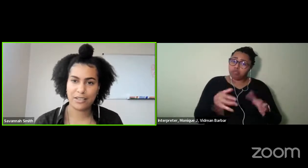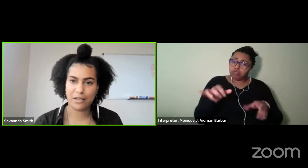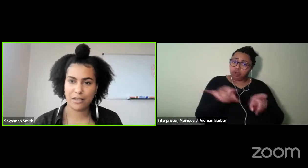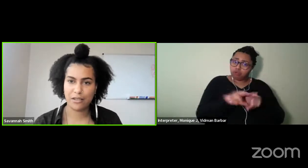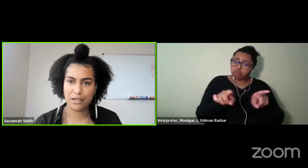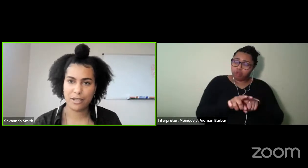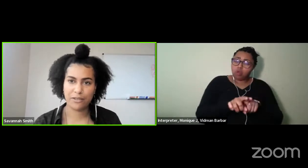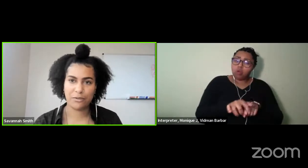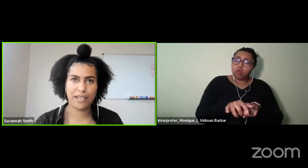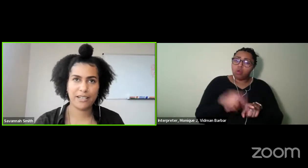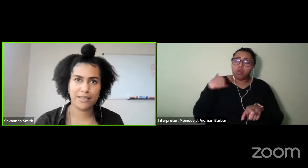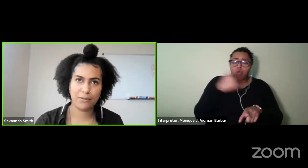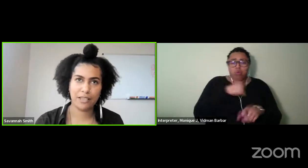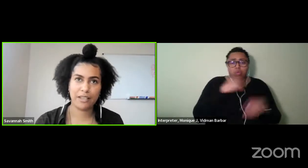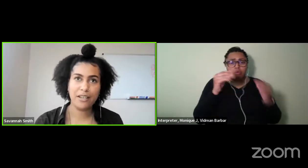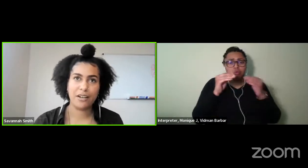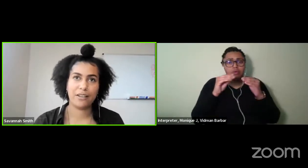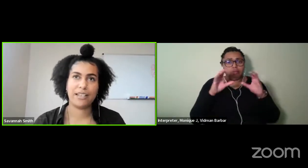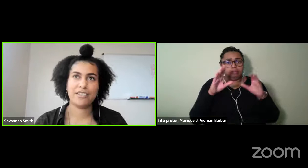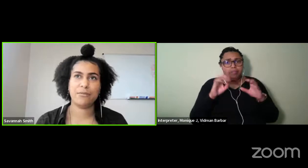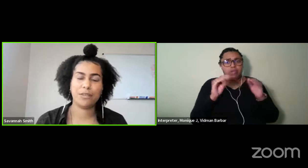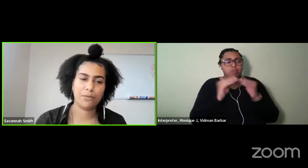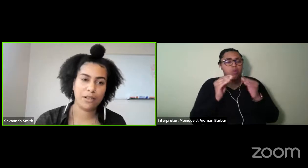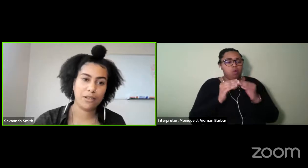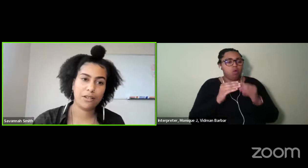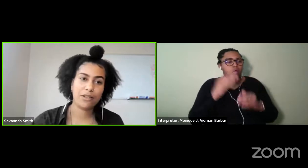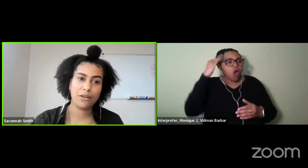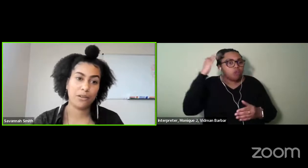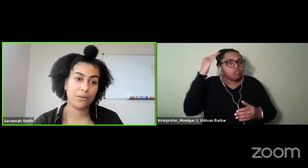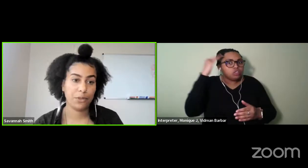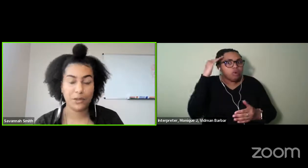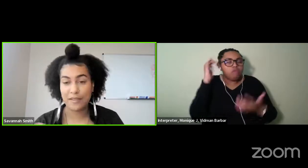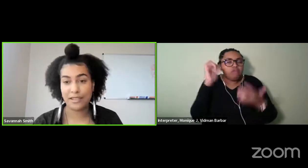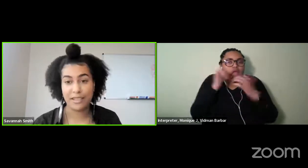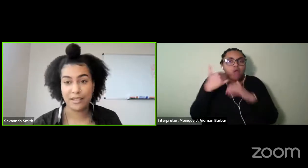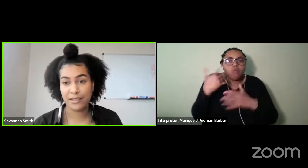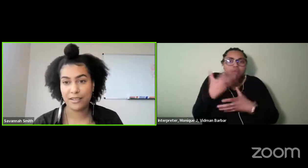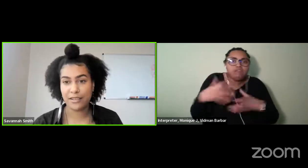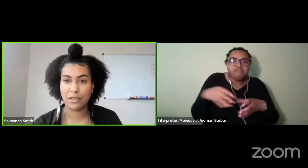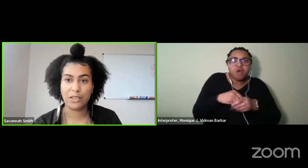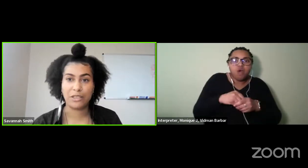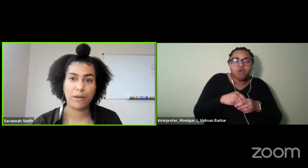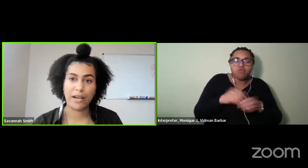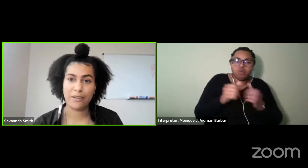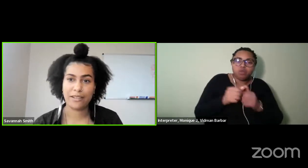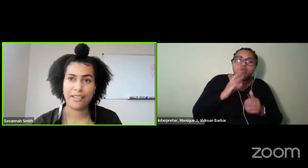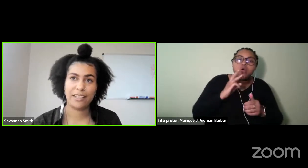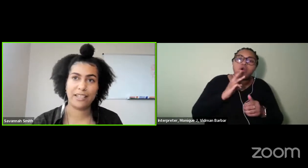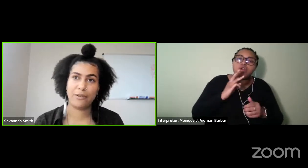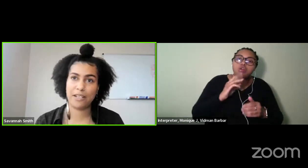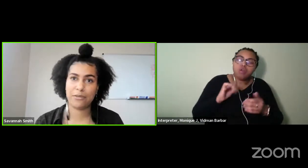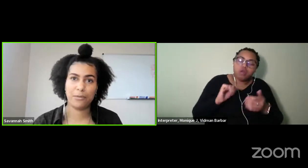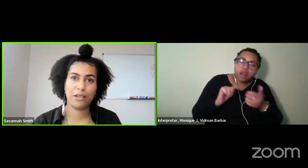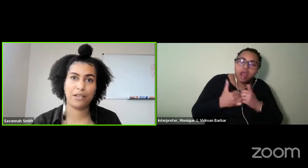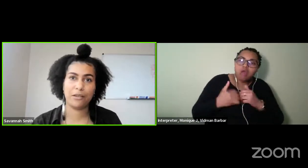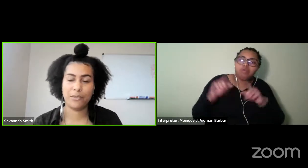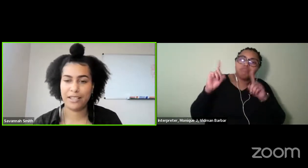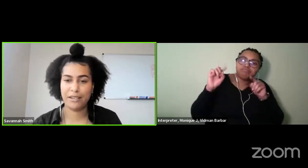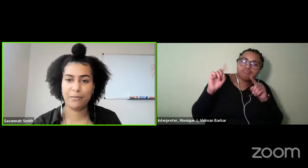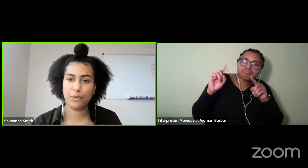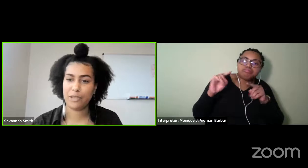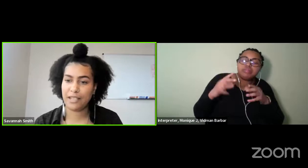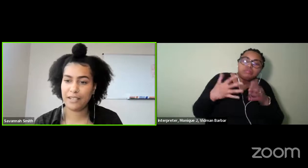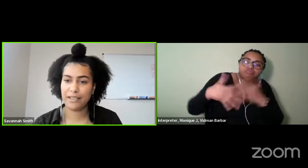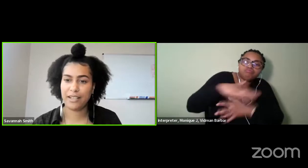and intentional about the ways that we are engaging with water, or the frequency that we go out and interact with water,